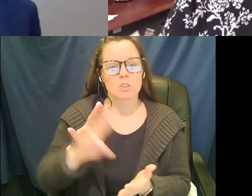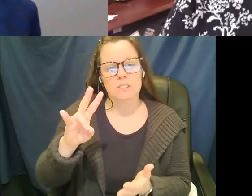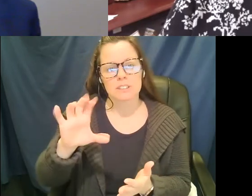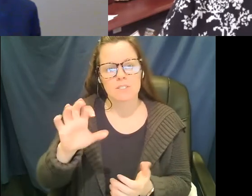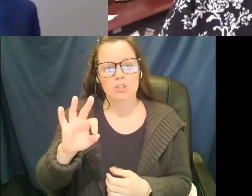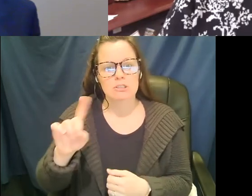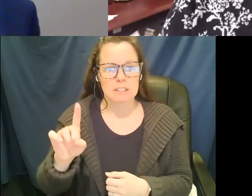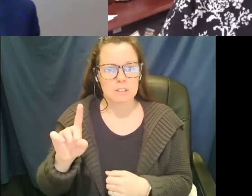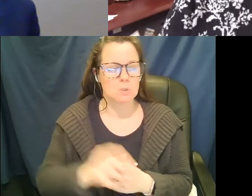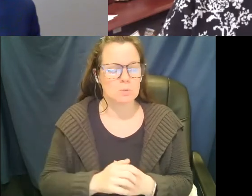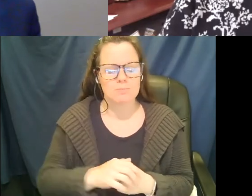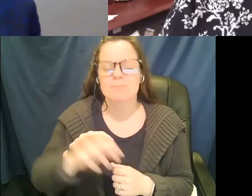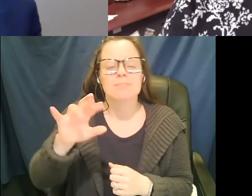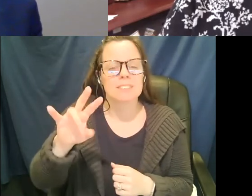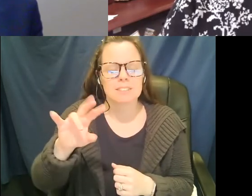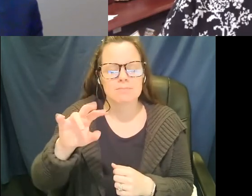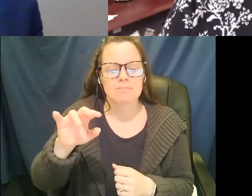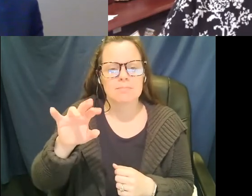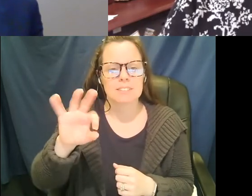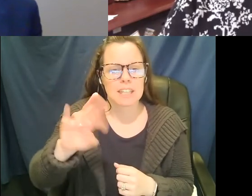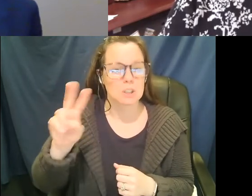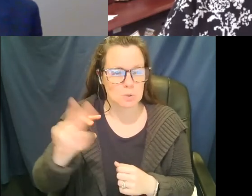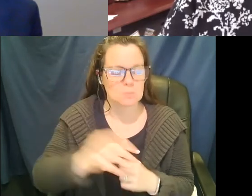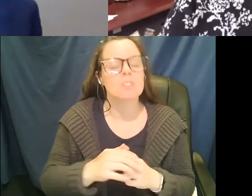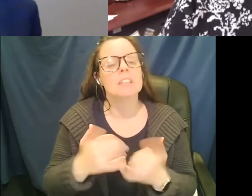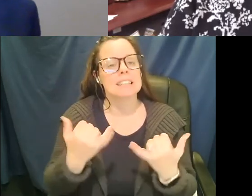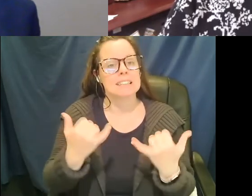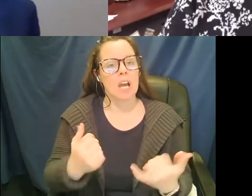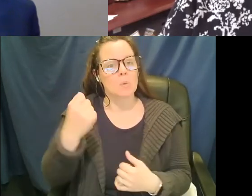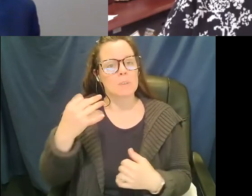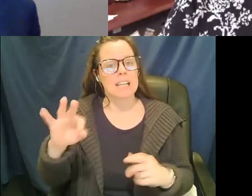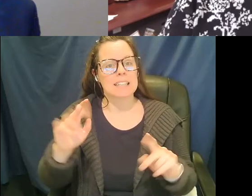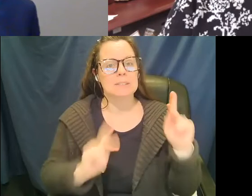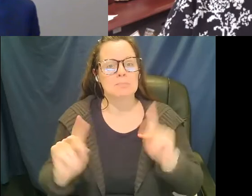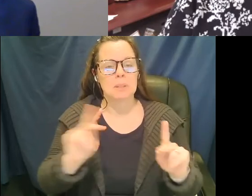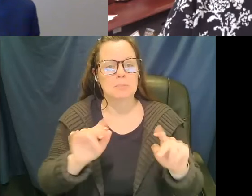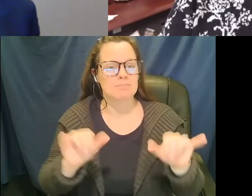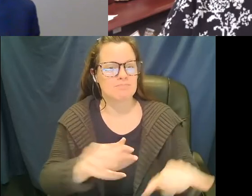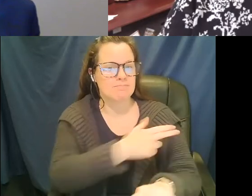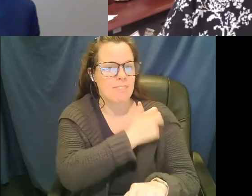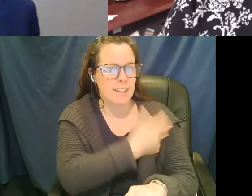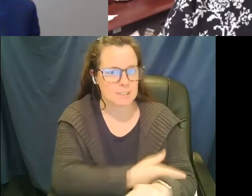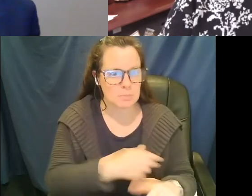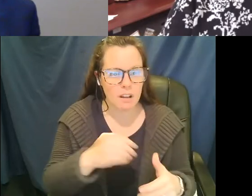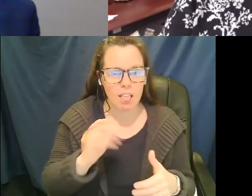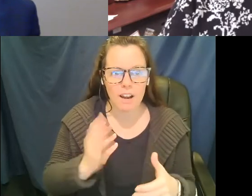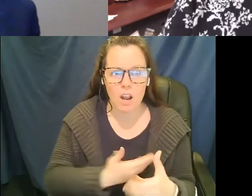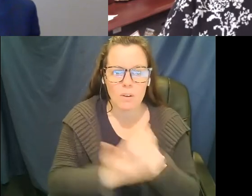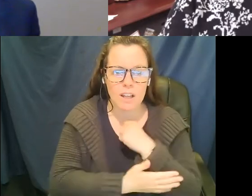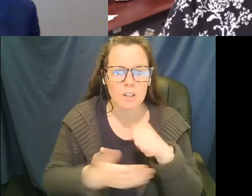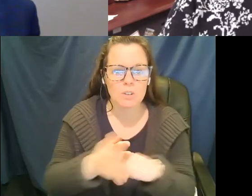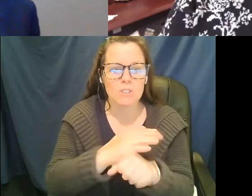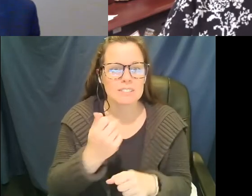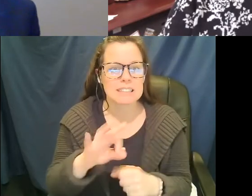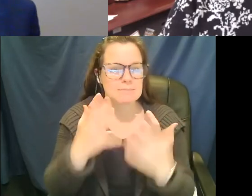12,792. Currently, there are 19 people hospitalized with COVID-19 in our county, and unfortunately today